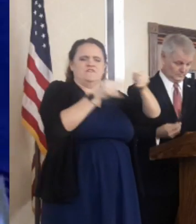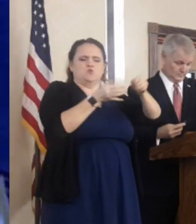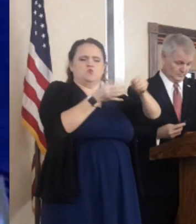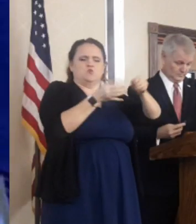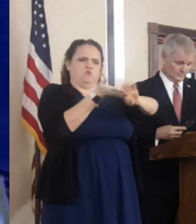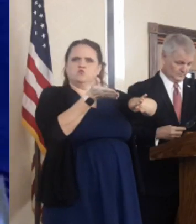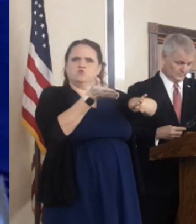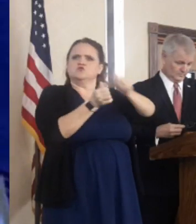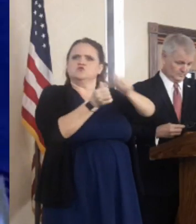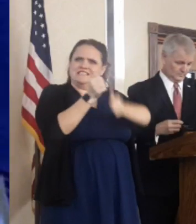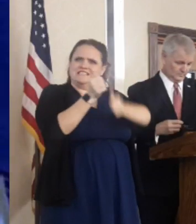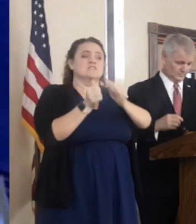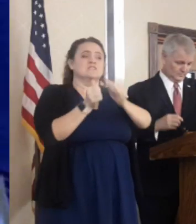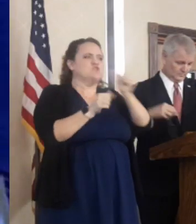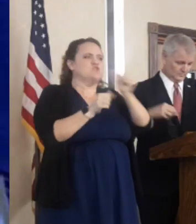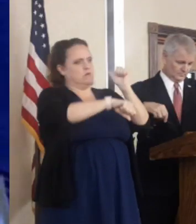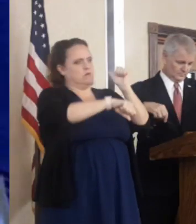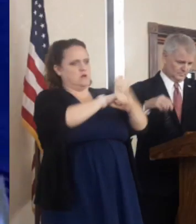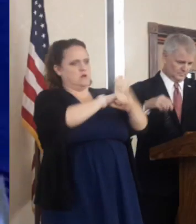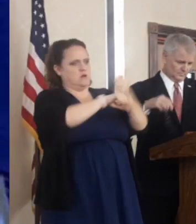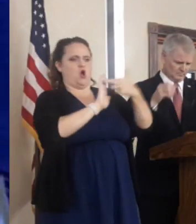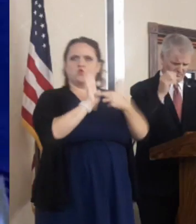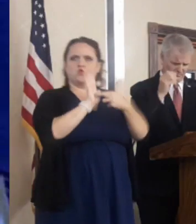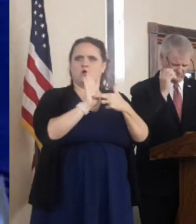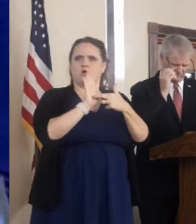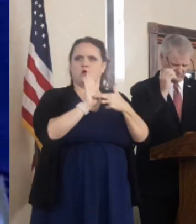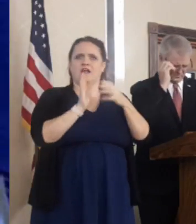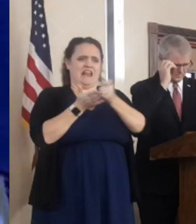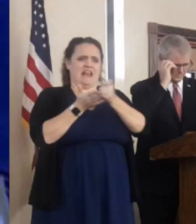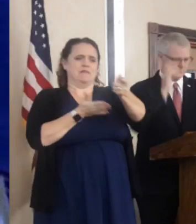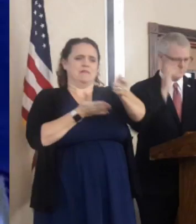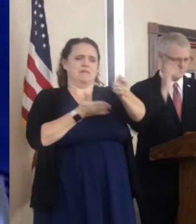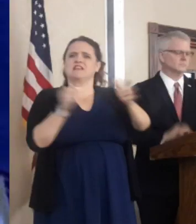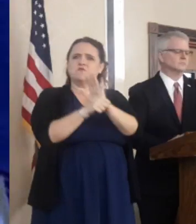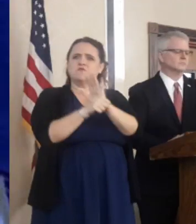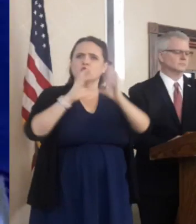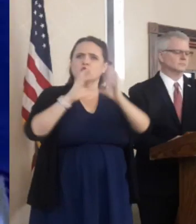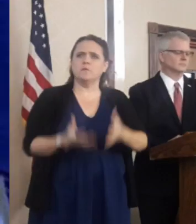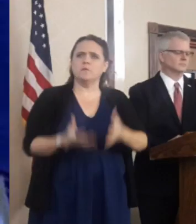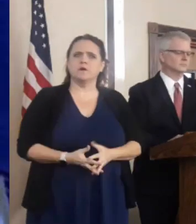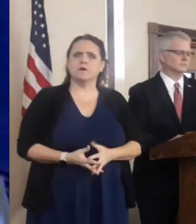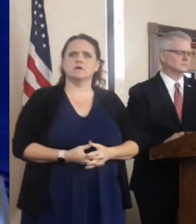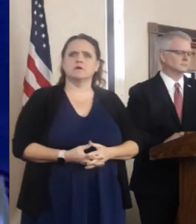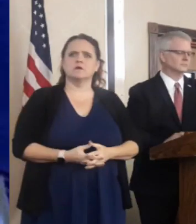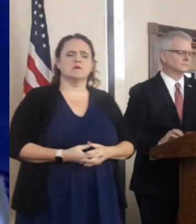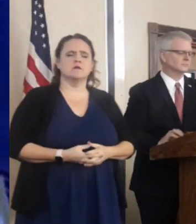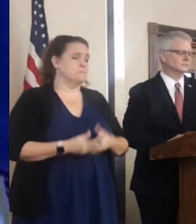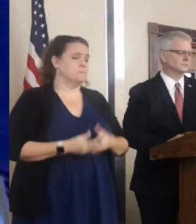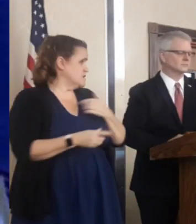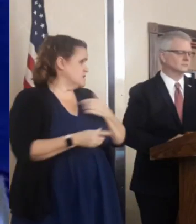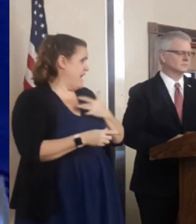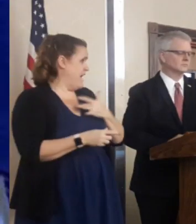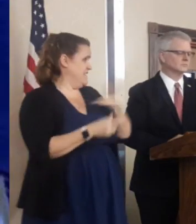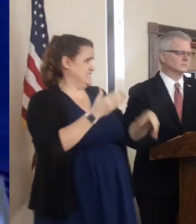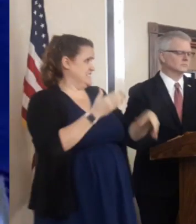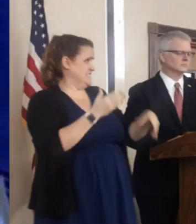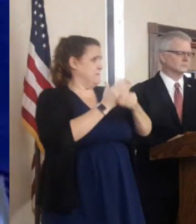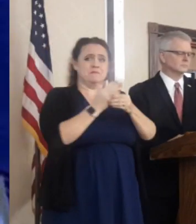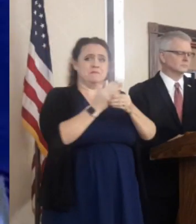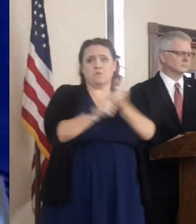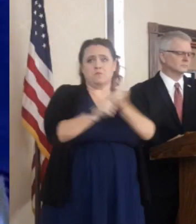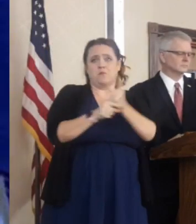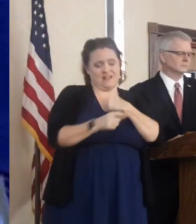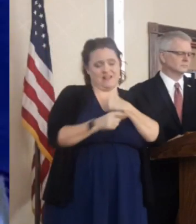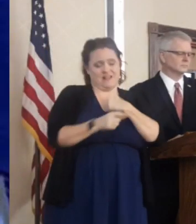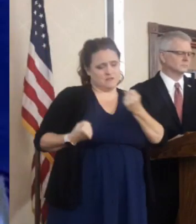a rule that eliminates one whole group. So I think this amendment is appropriate, and I'm going to argue for it, and